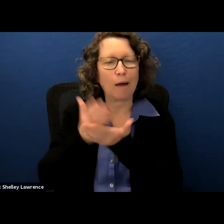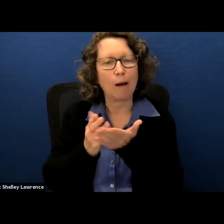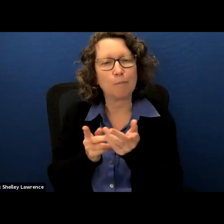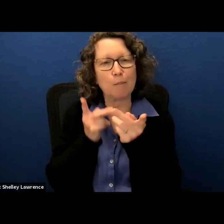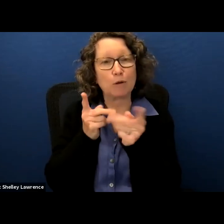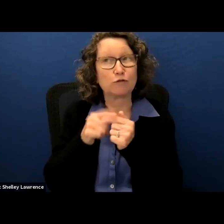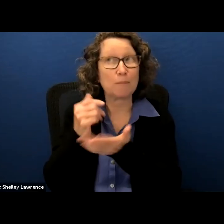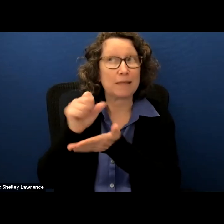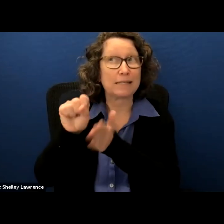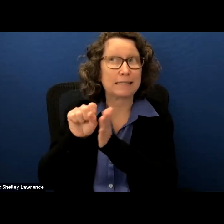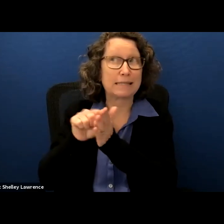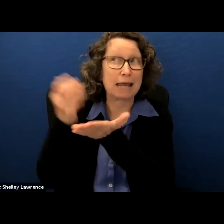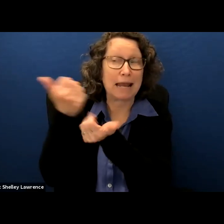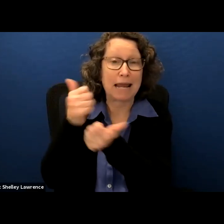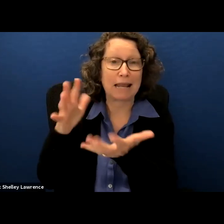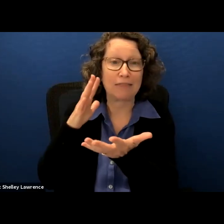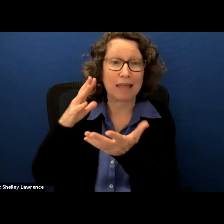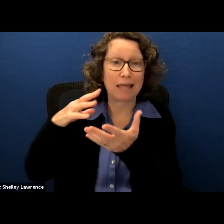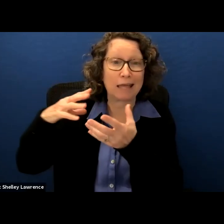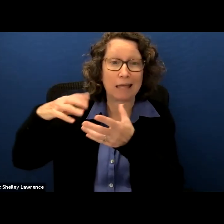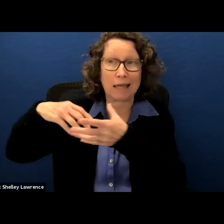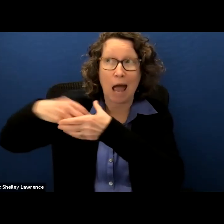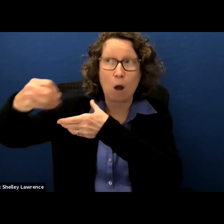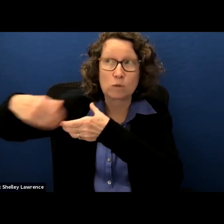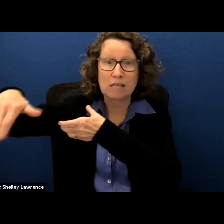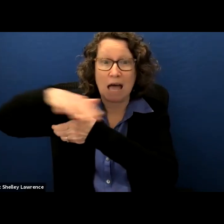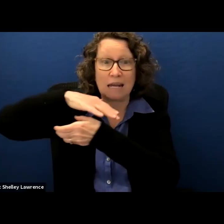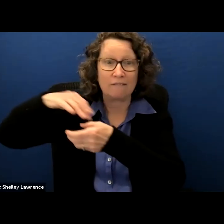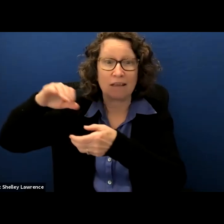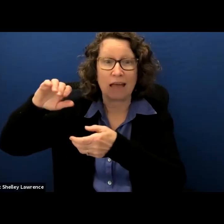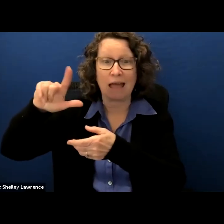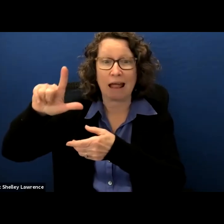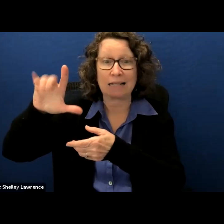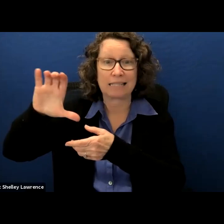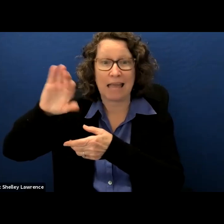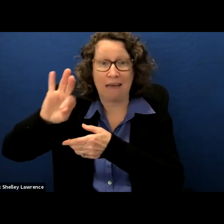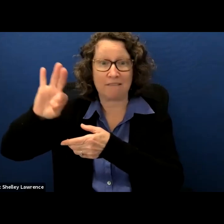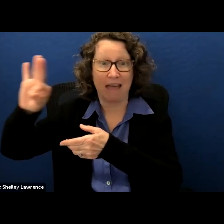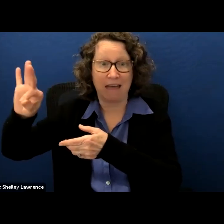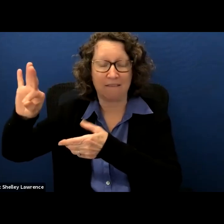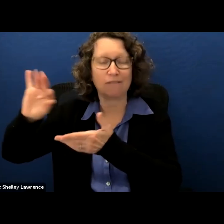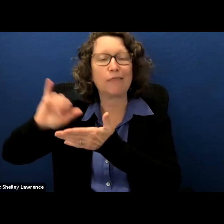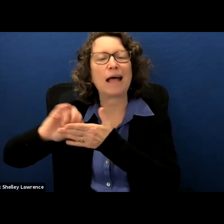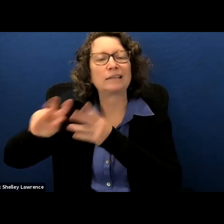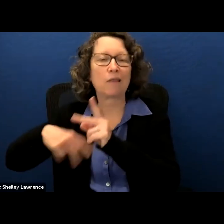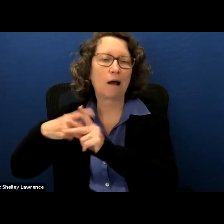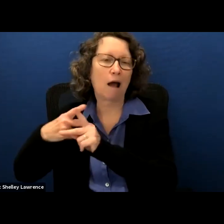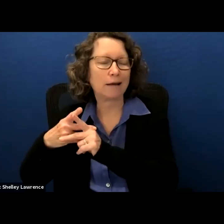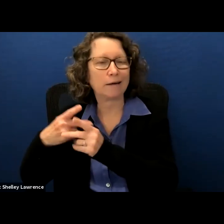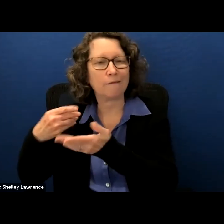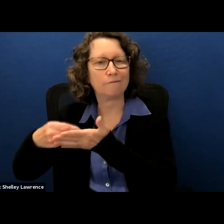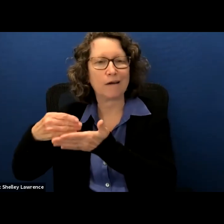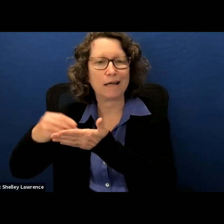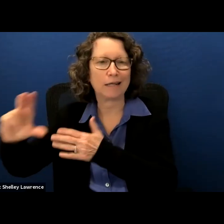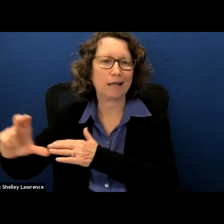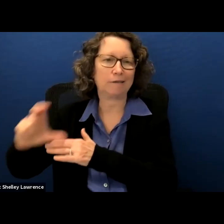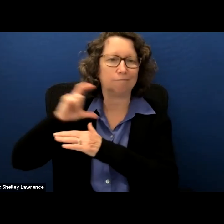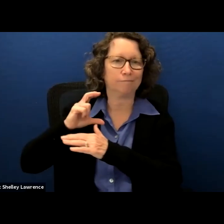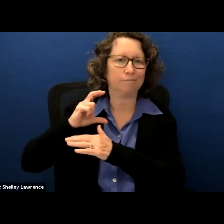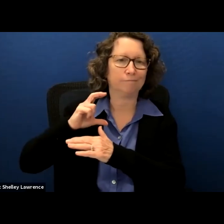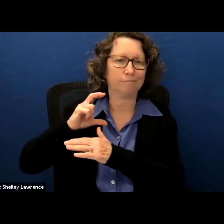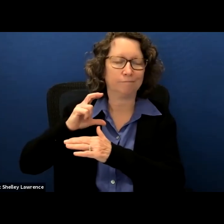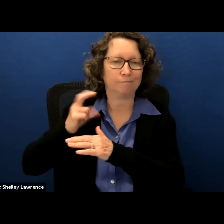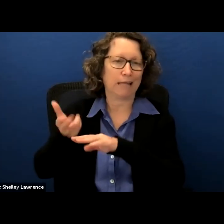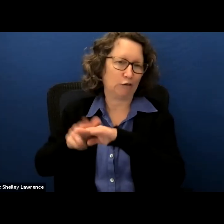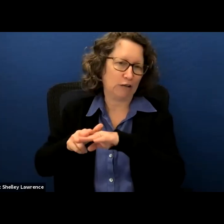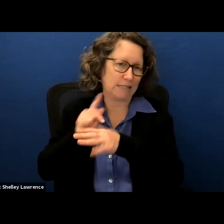the state, anything that's outside of the LCFF, that's usually the kind of funding that we would receive increases